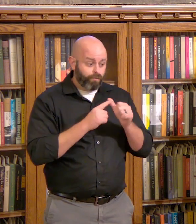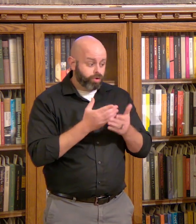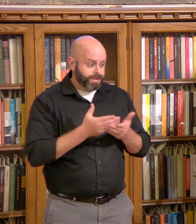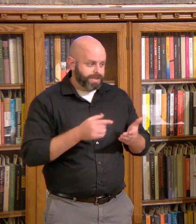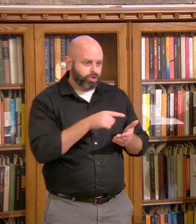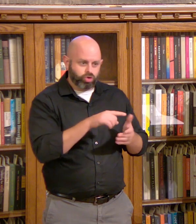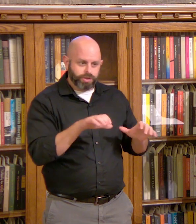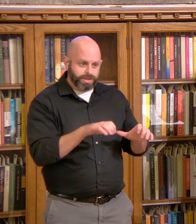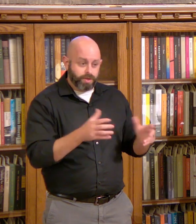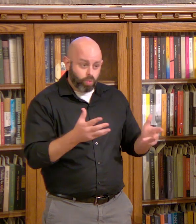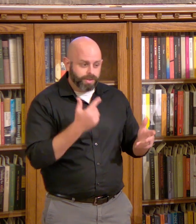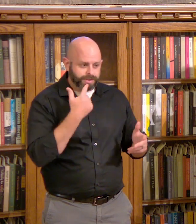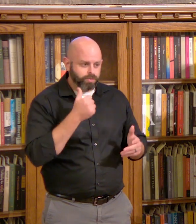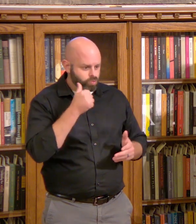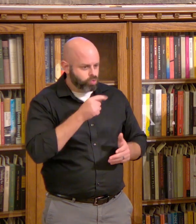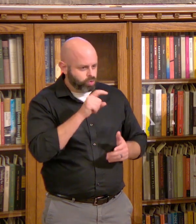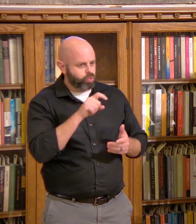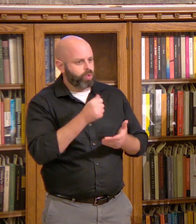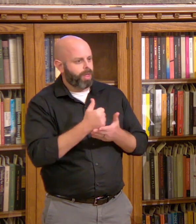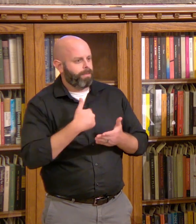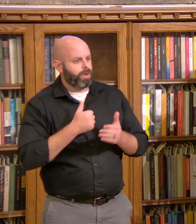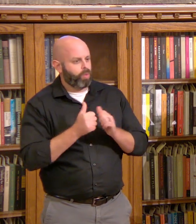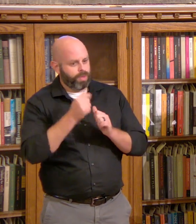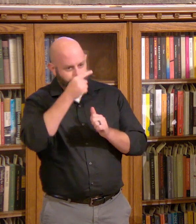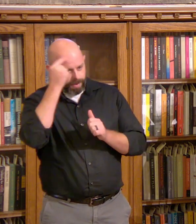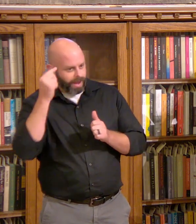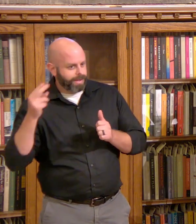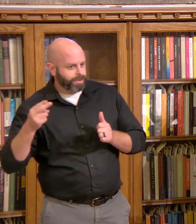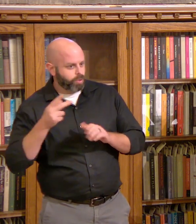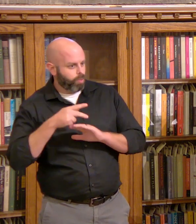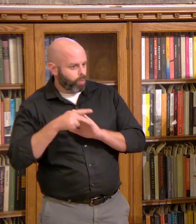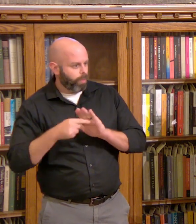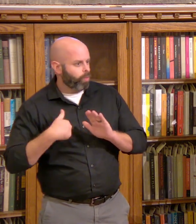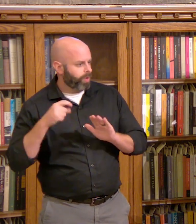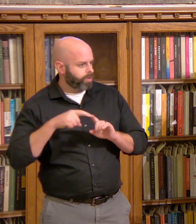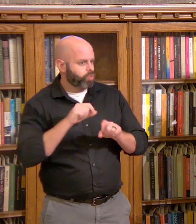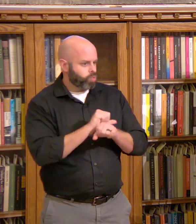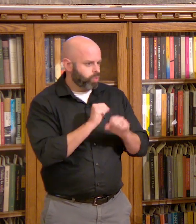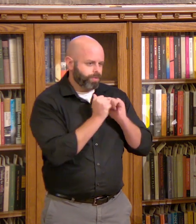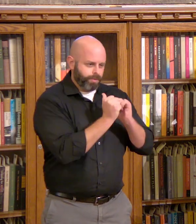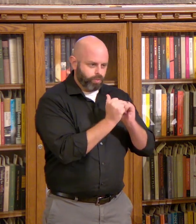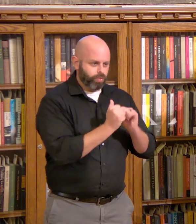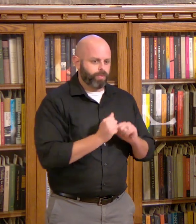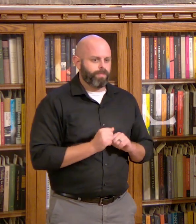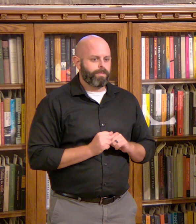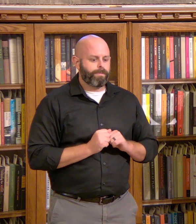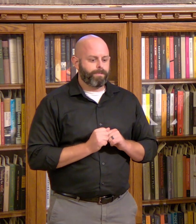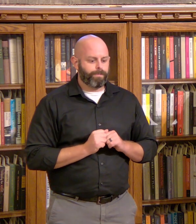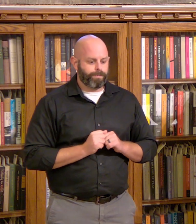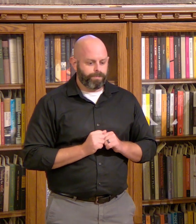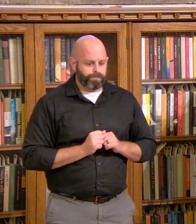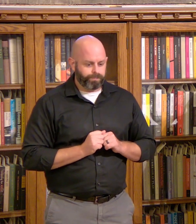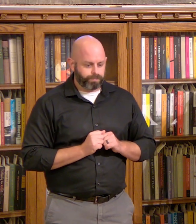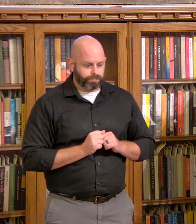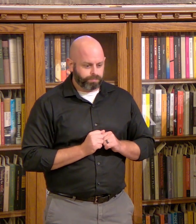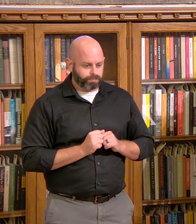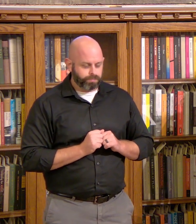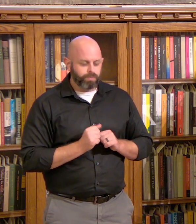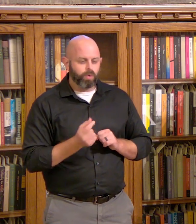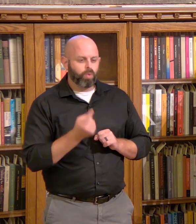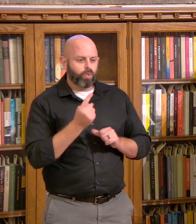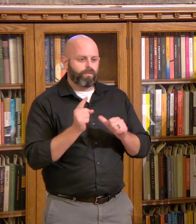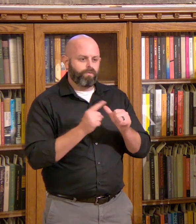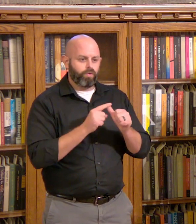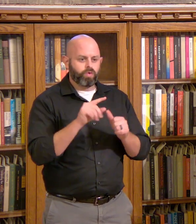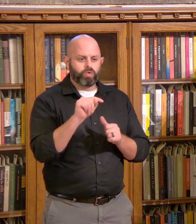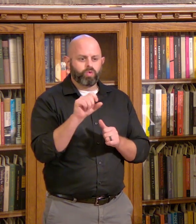girl you better help me with this black history program we got work to do and so one of the first tools